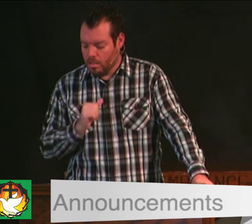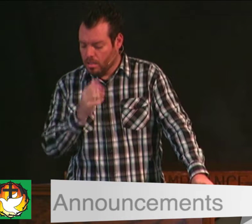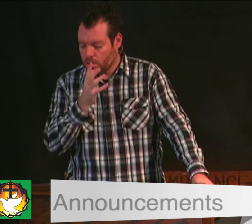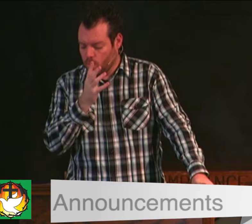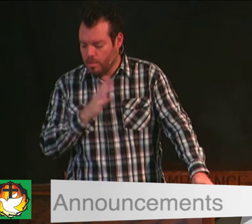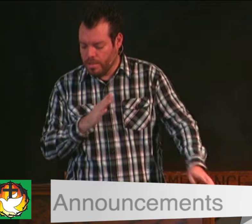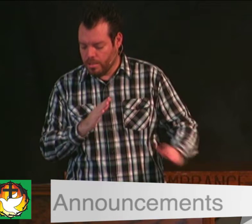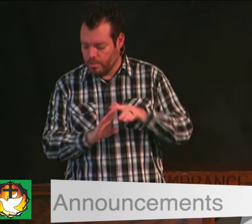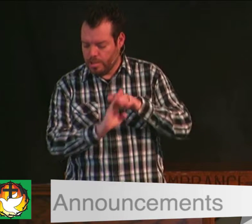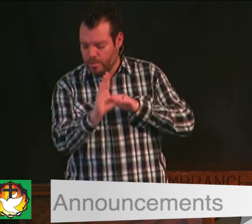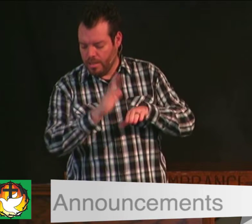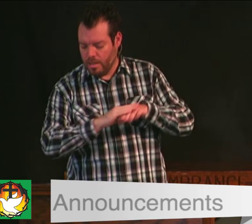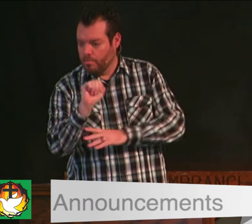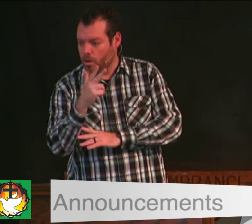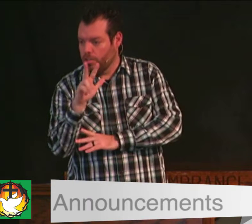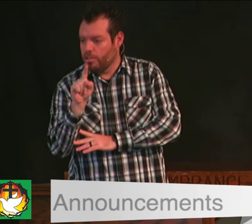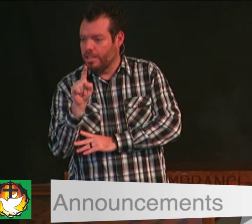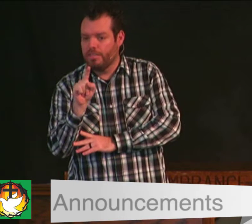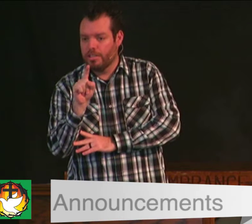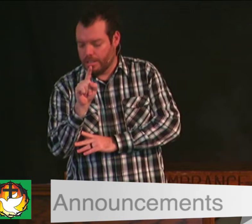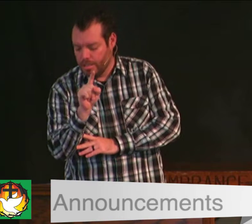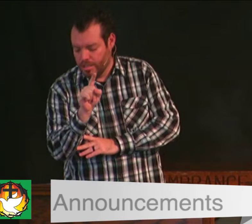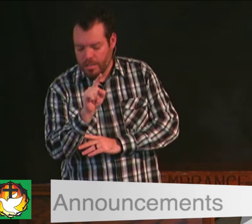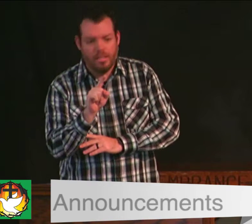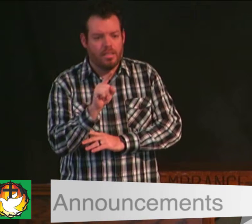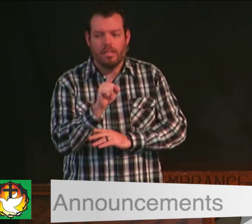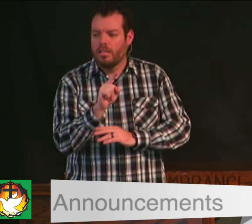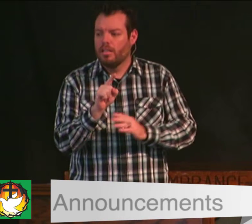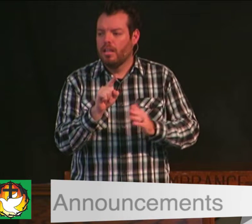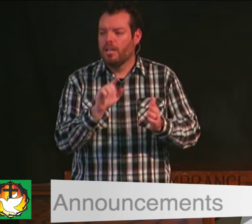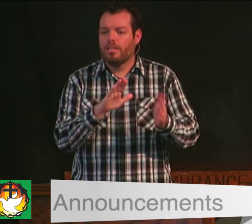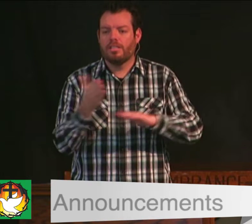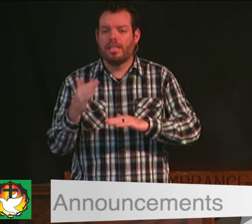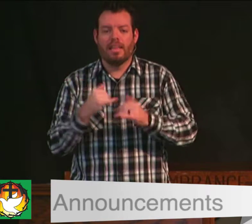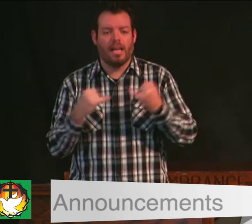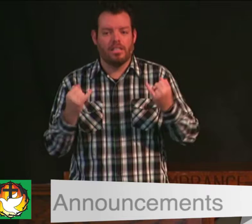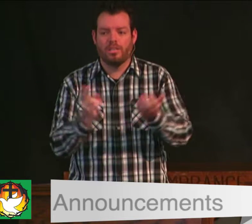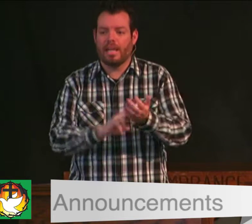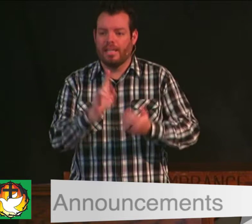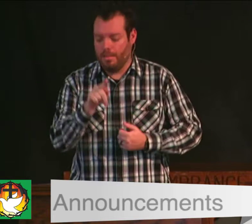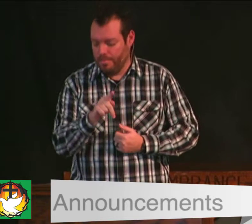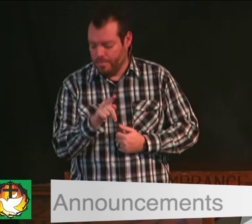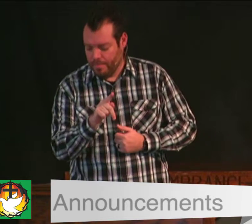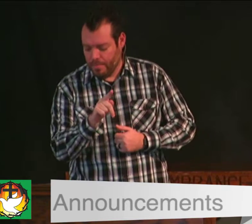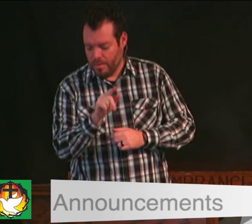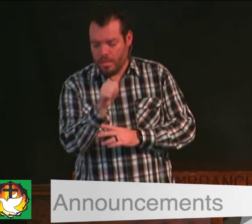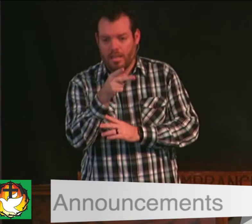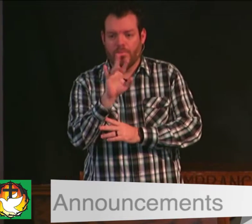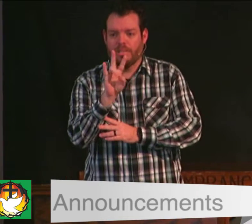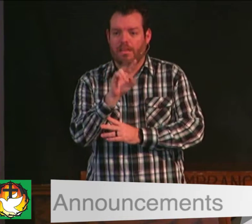There's a women's retreat on March 31st. There's a deadline to sign up, April 7th